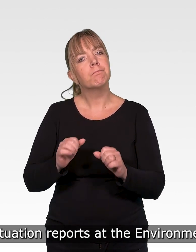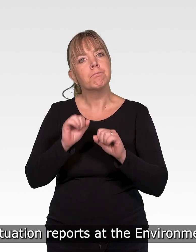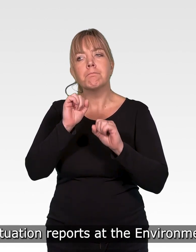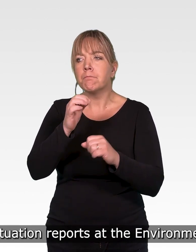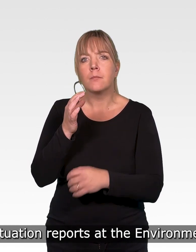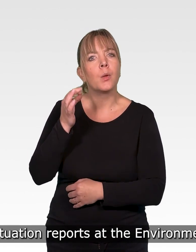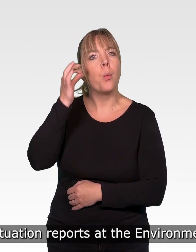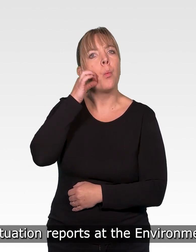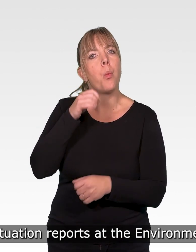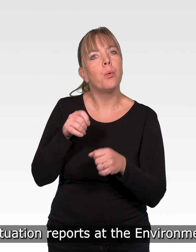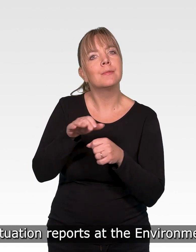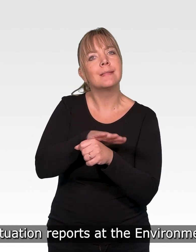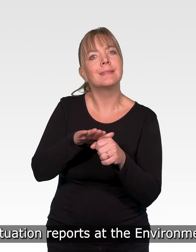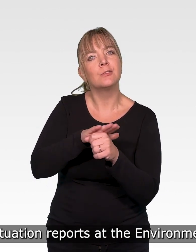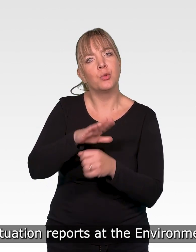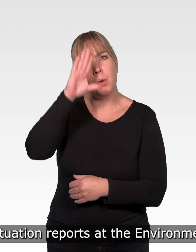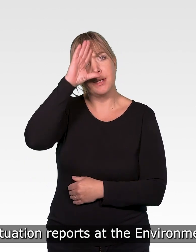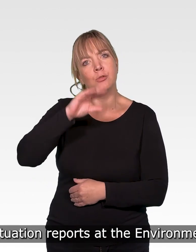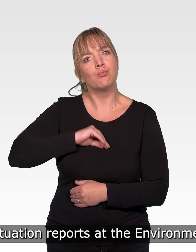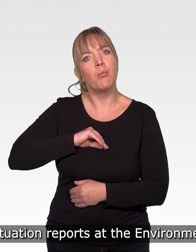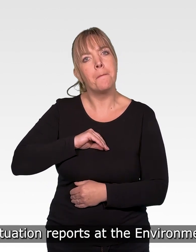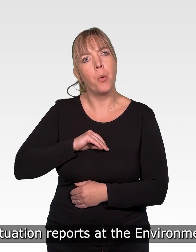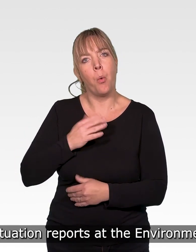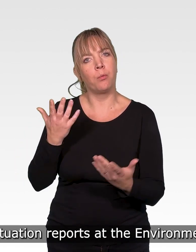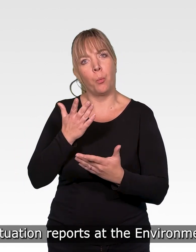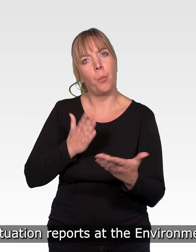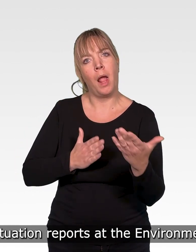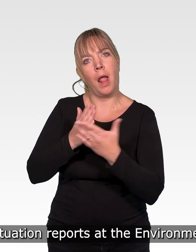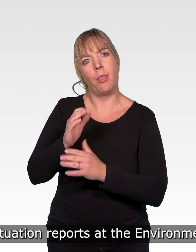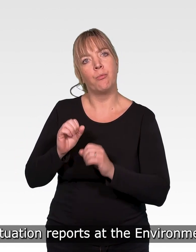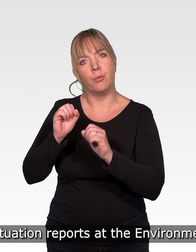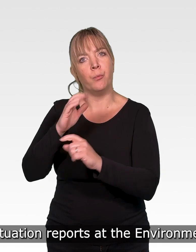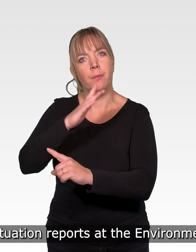Find water situation reports at the Environment Agency.